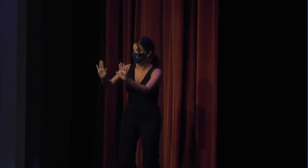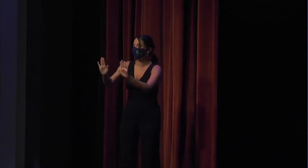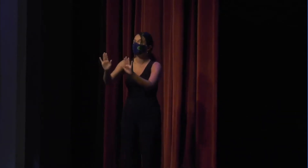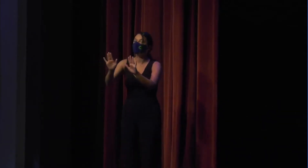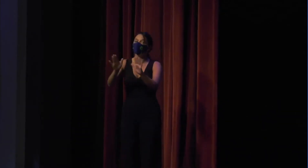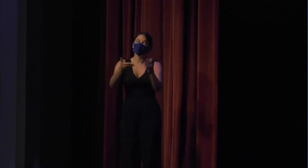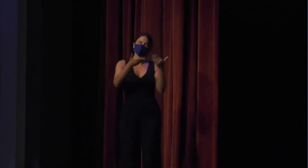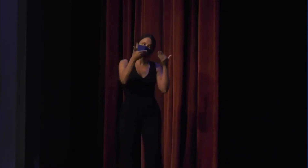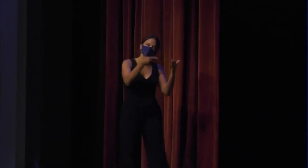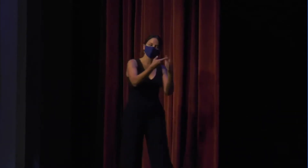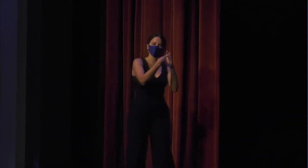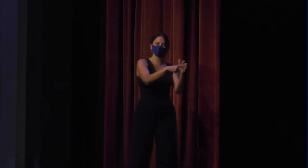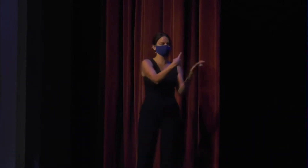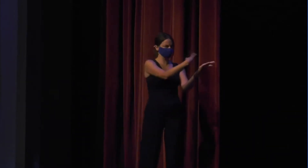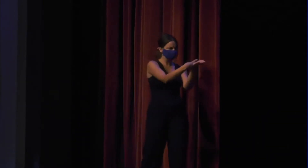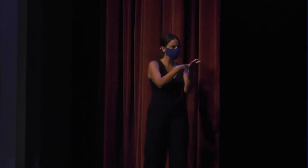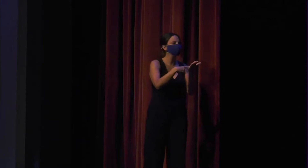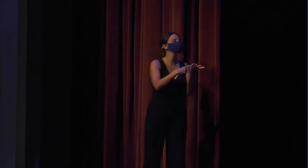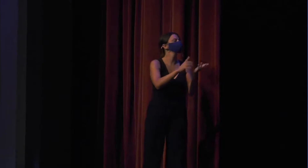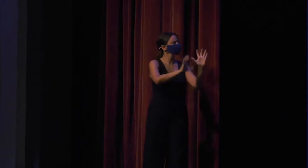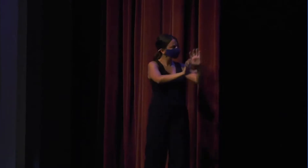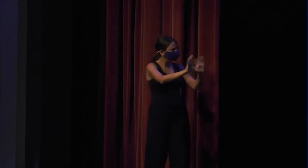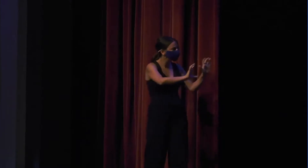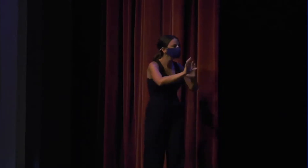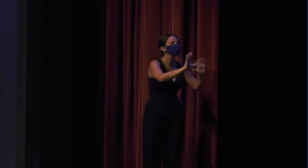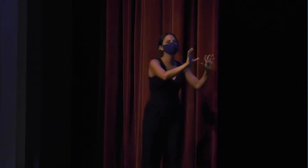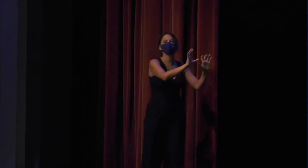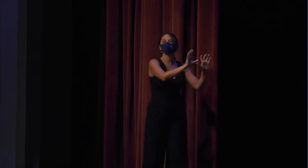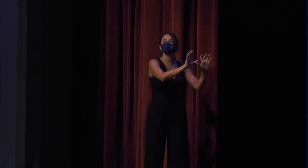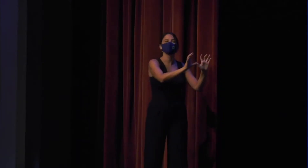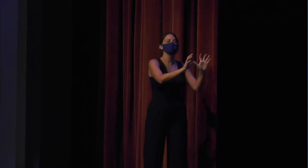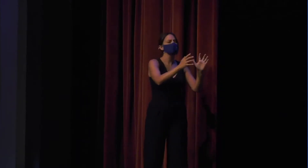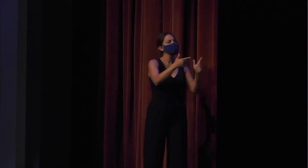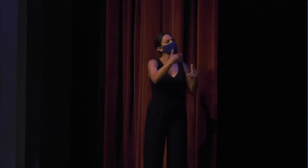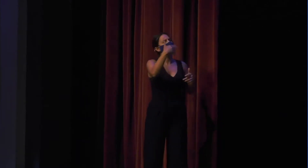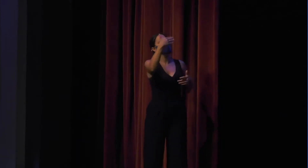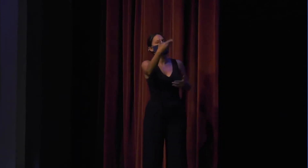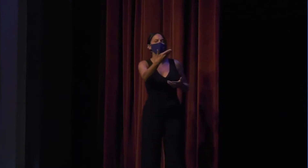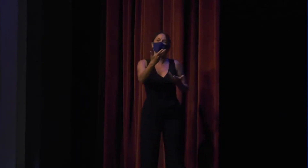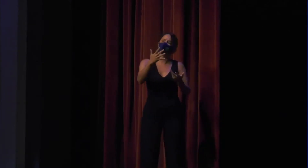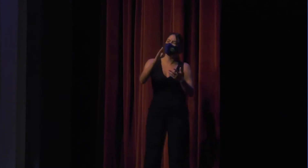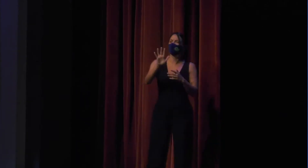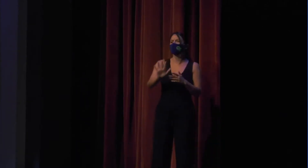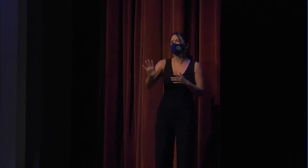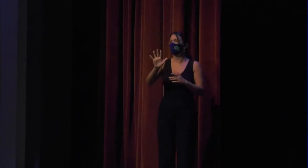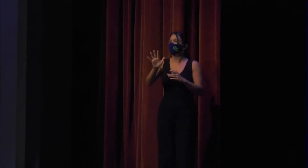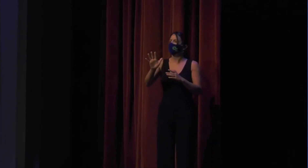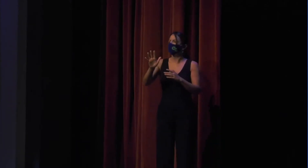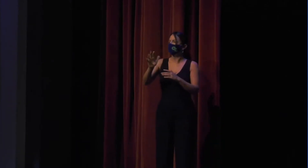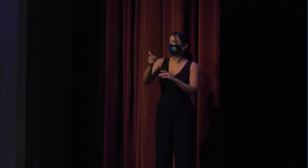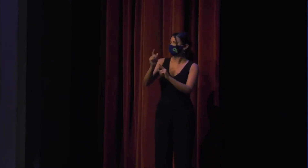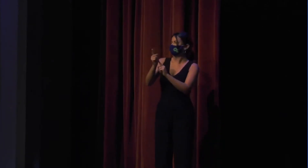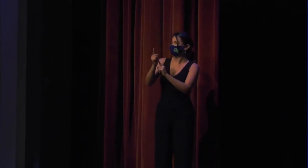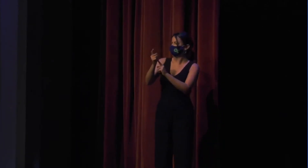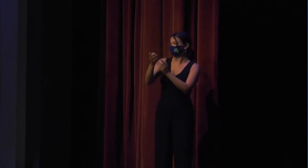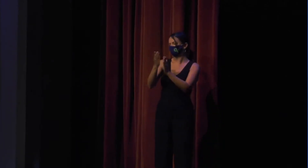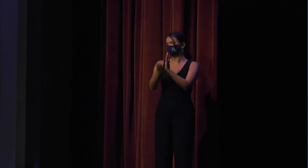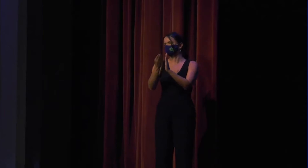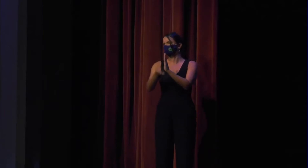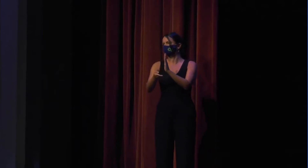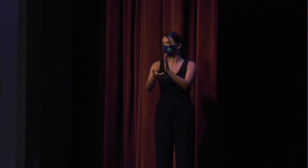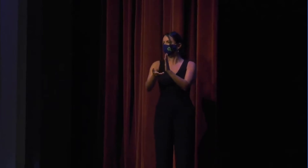one last thing before we get going. First, I want to thank everyone for being here for one, but